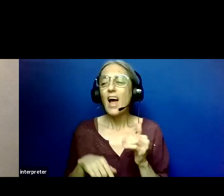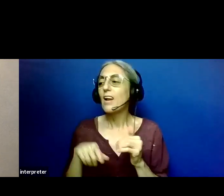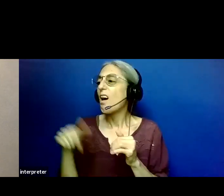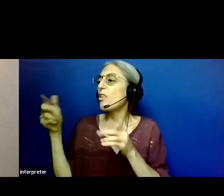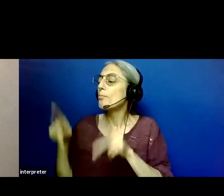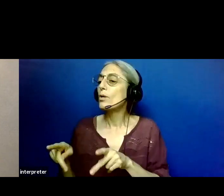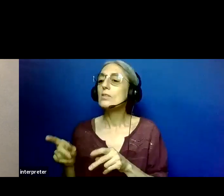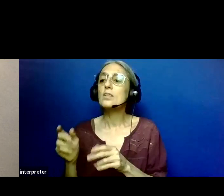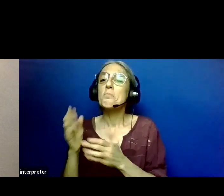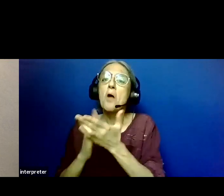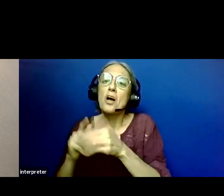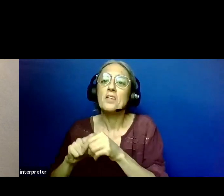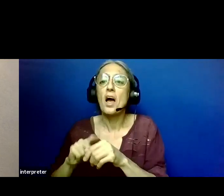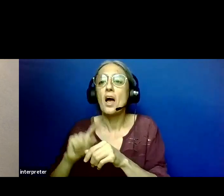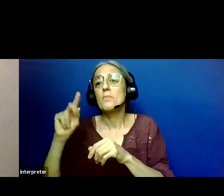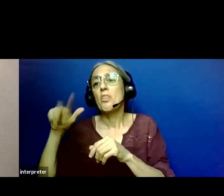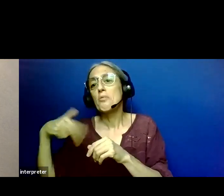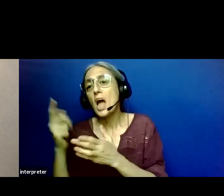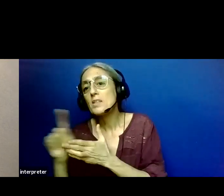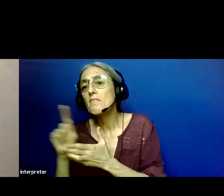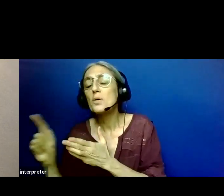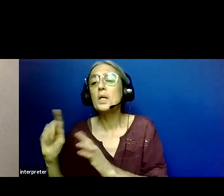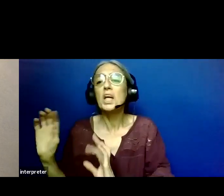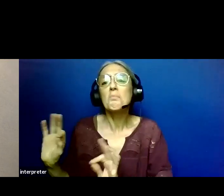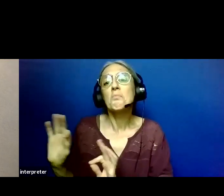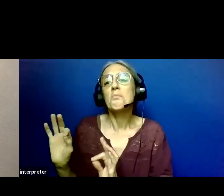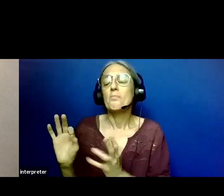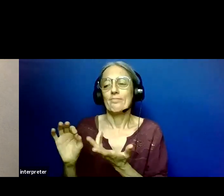it is a full-time job if you do it correctly.